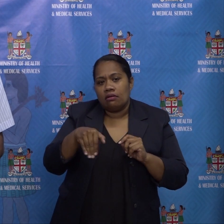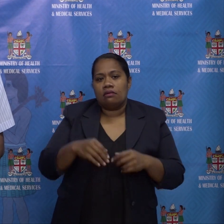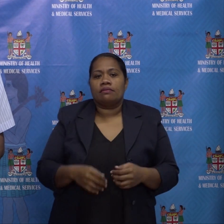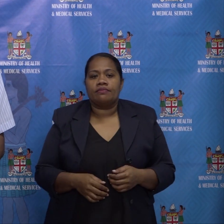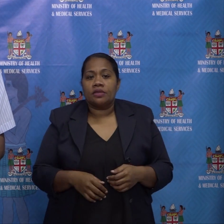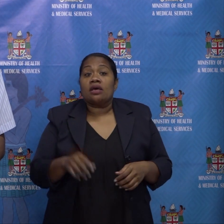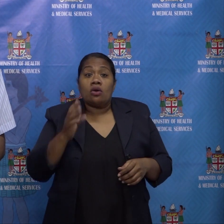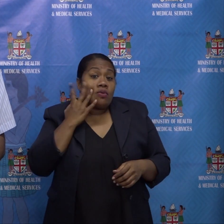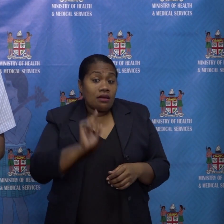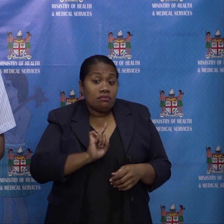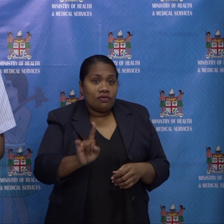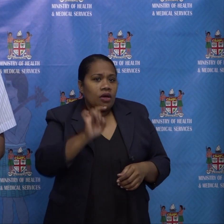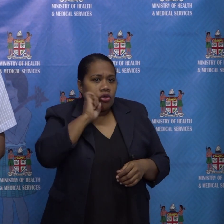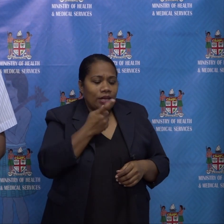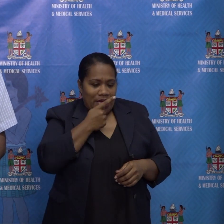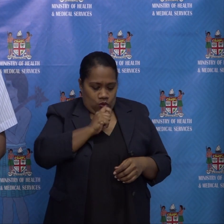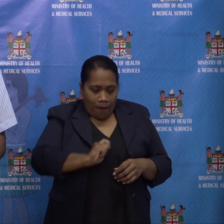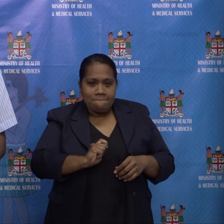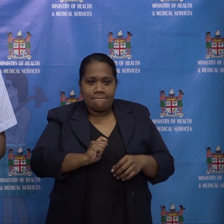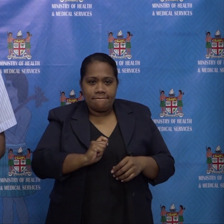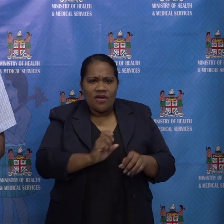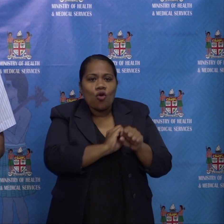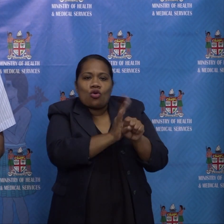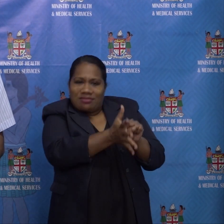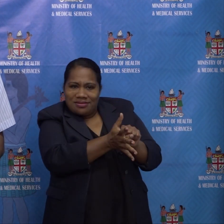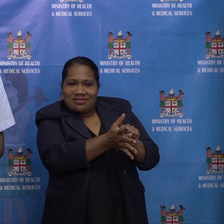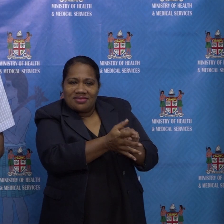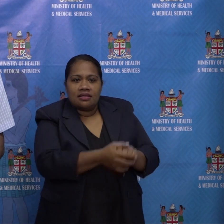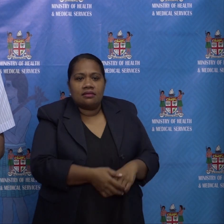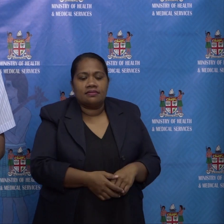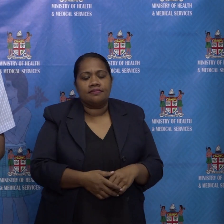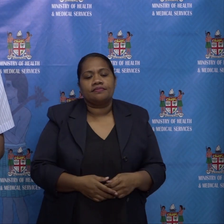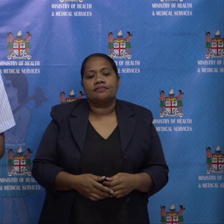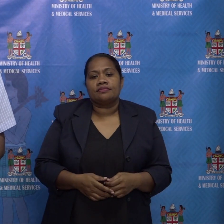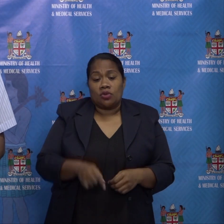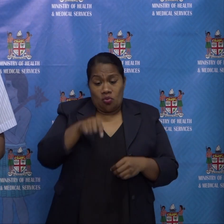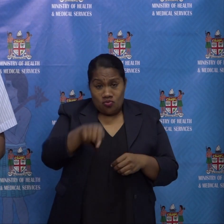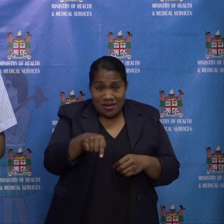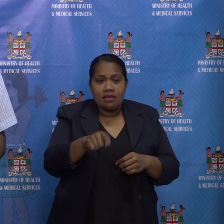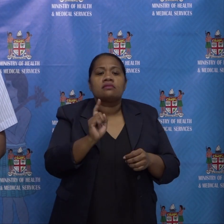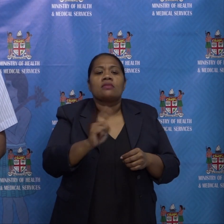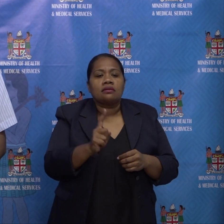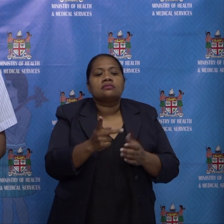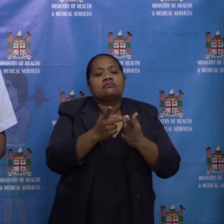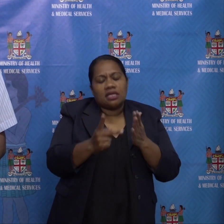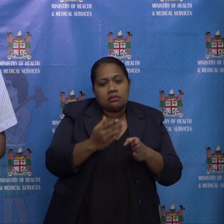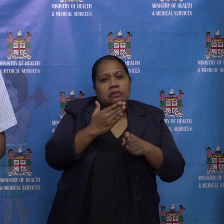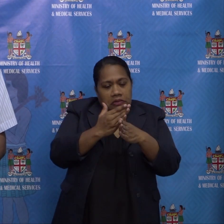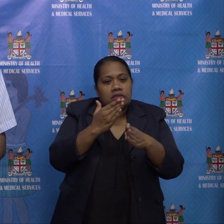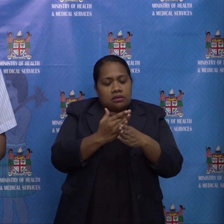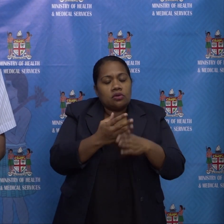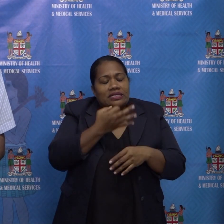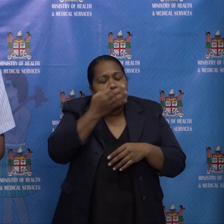be swabbed for COVID-19 as part of the investigation protocol, so we are asking